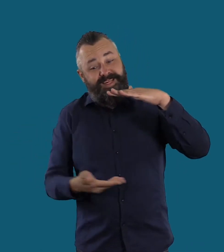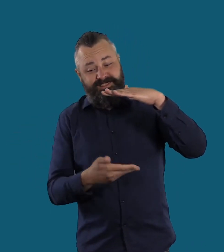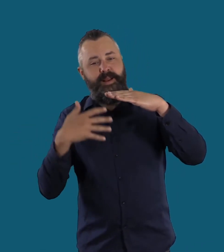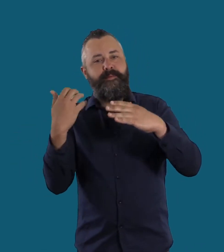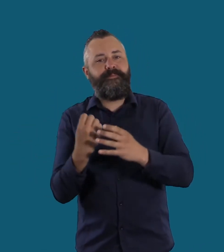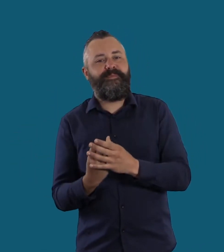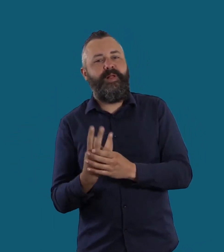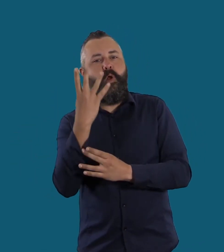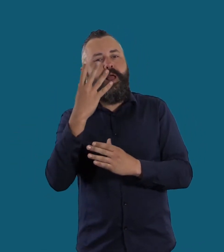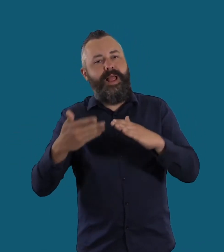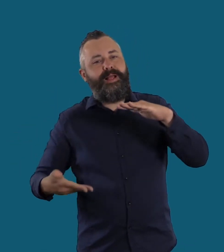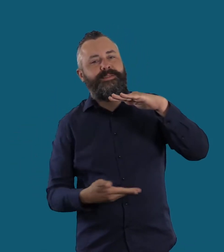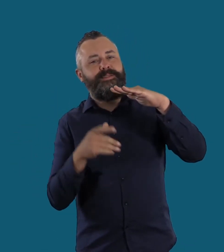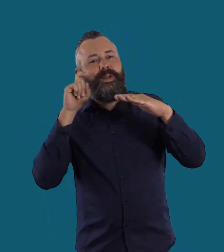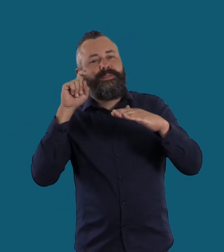submarine or coastal volcanic eruptions,